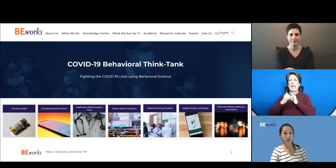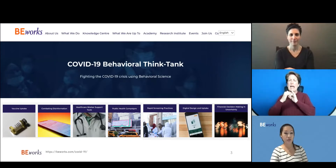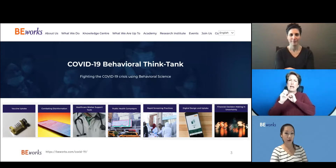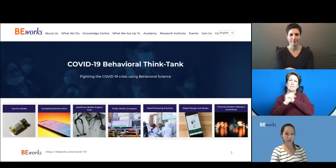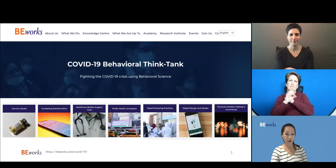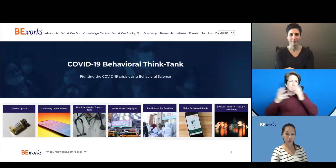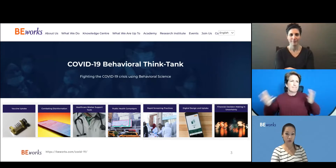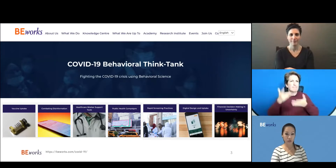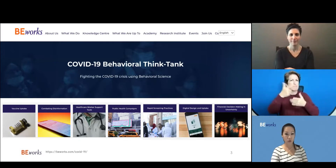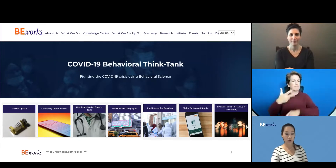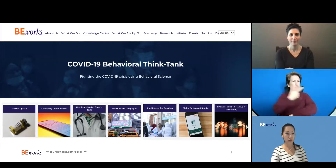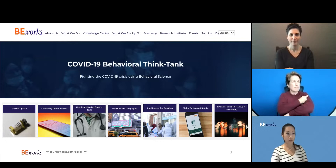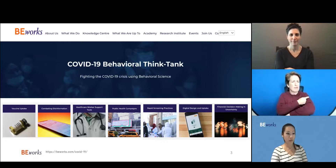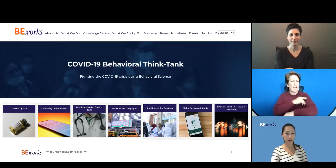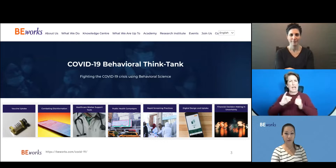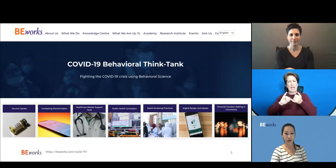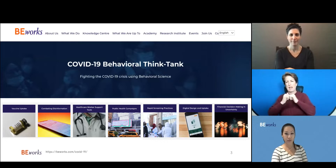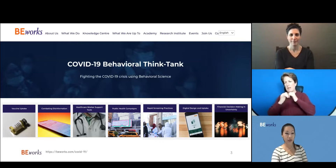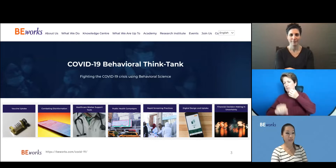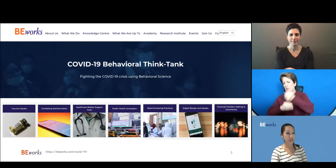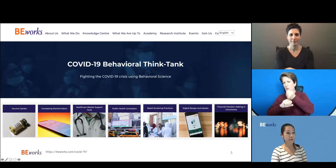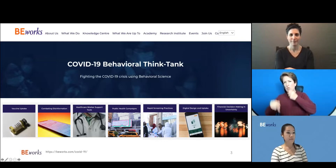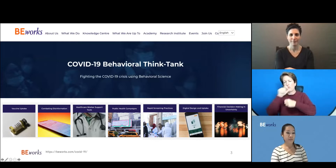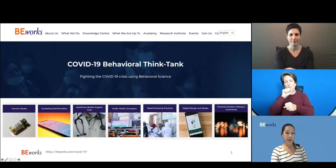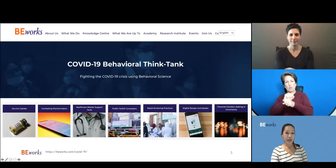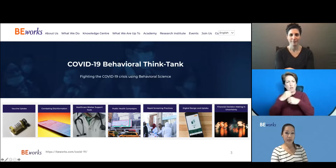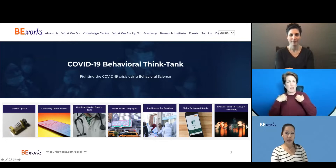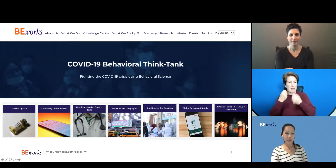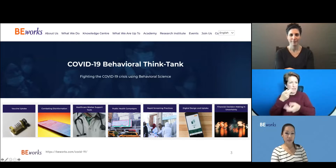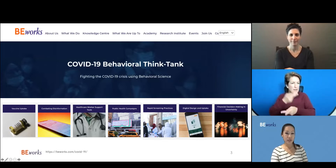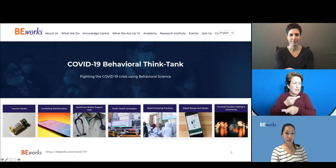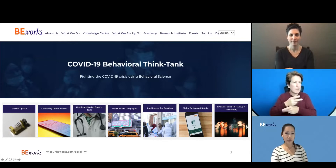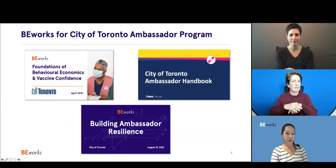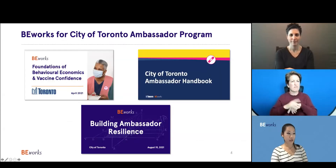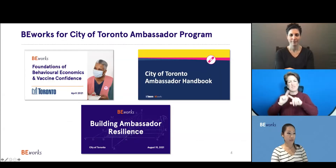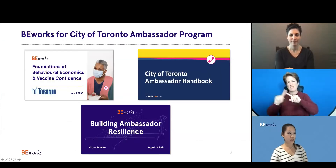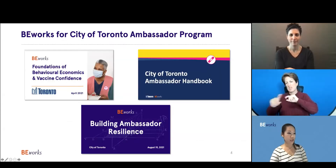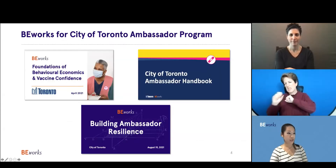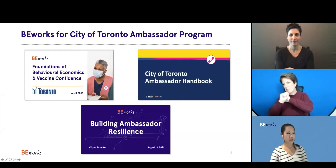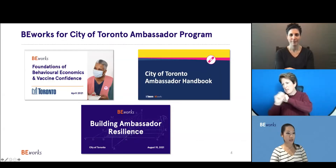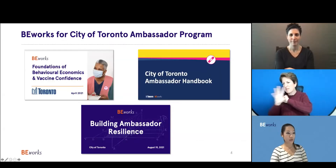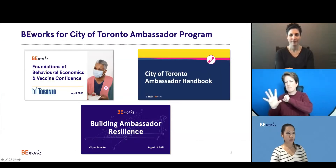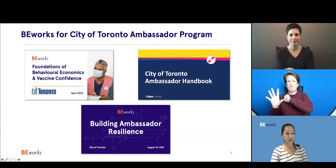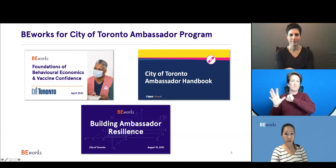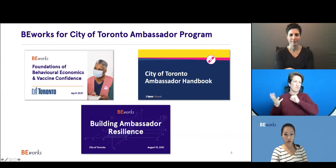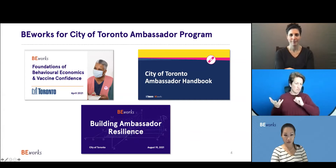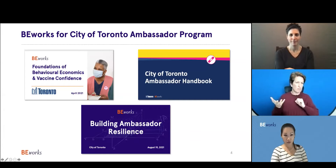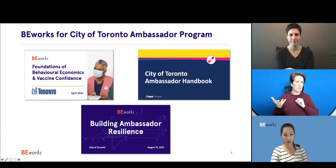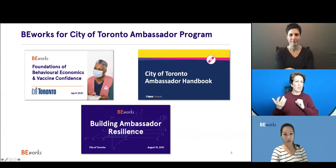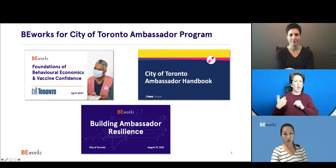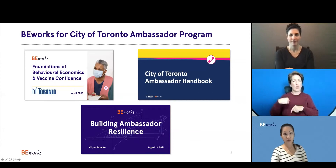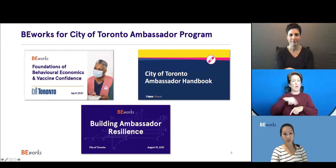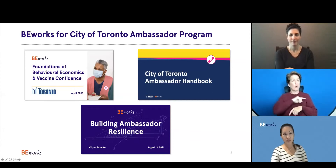uptake to healthcare worker support to public health campaigns. And as Shahina mentioned, we've done a lot of